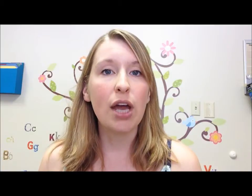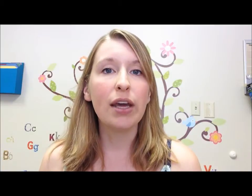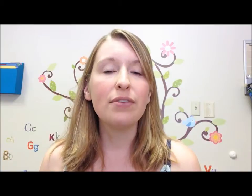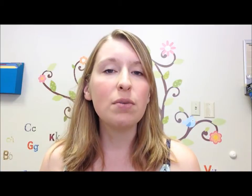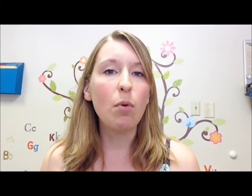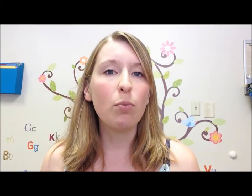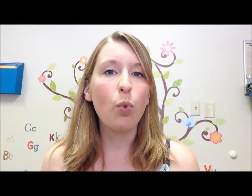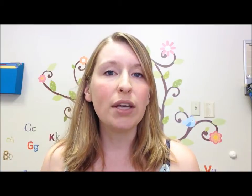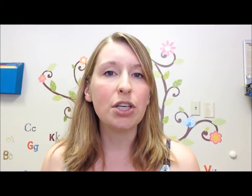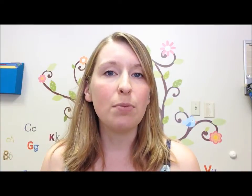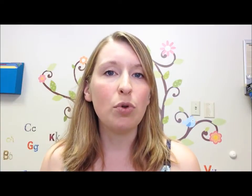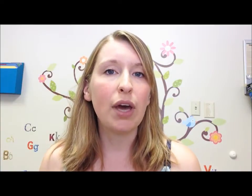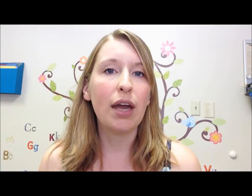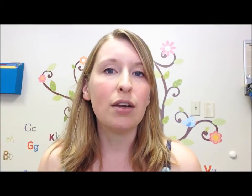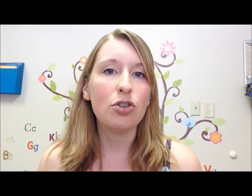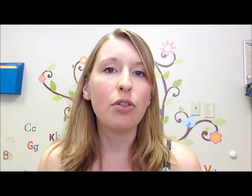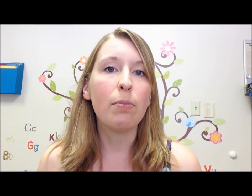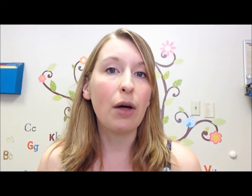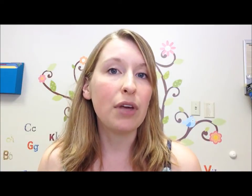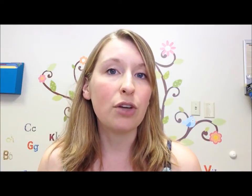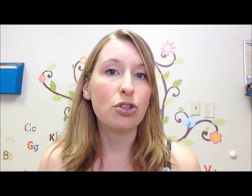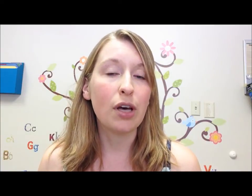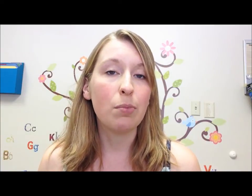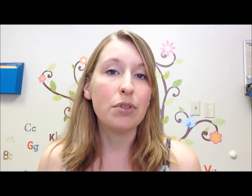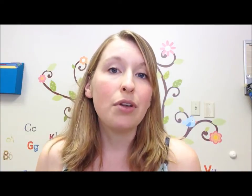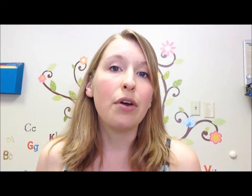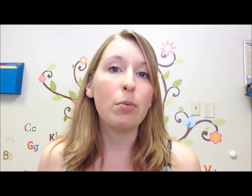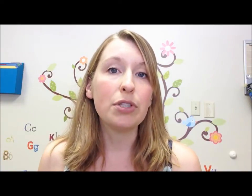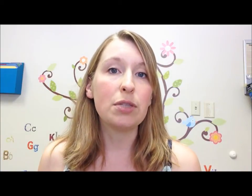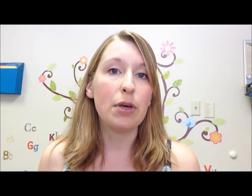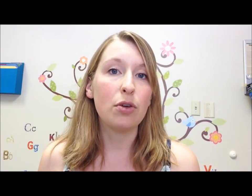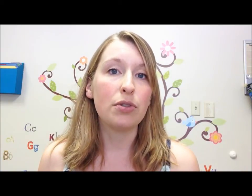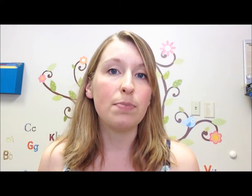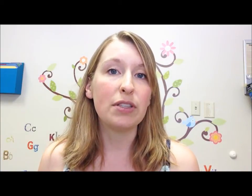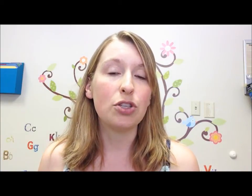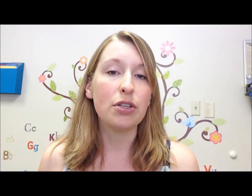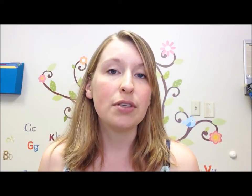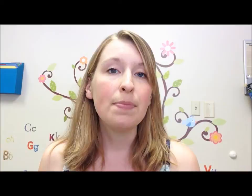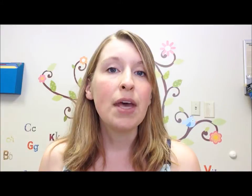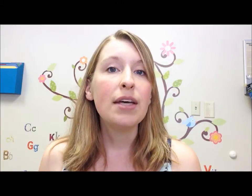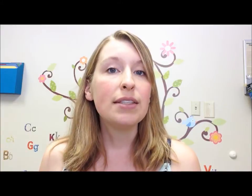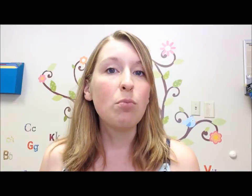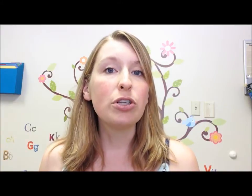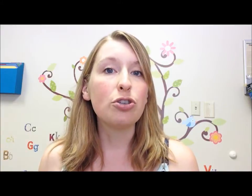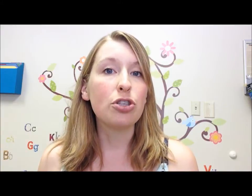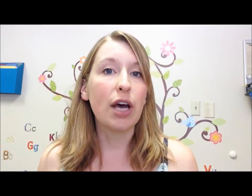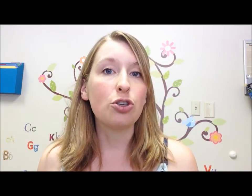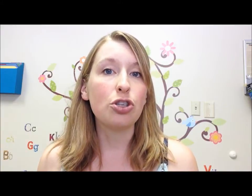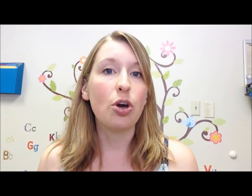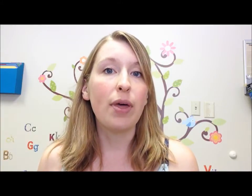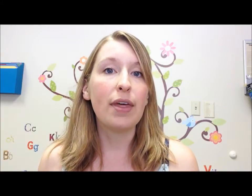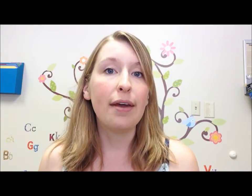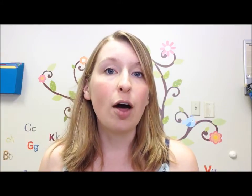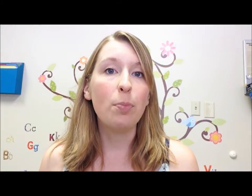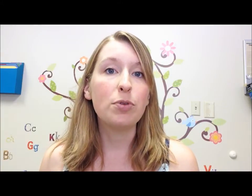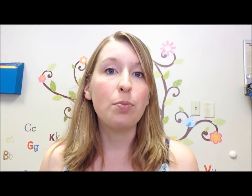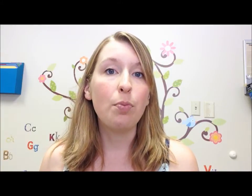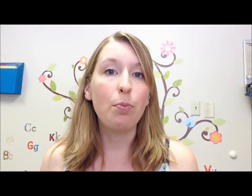it gives them a way to communicate until their mouth catches up, until they're able to speak those messages. Some research is actually showing that it helps